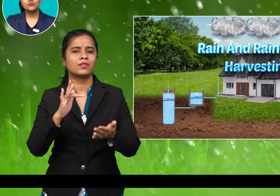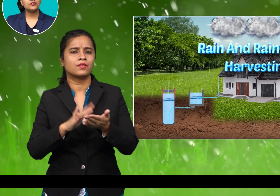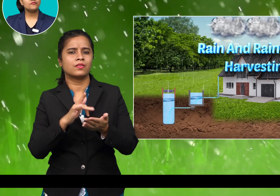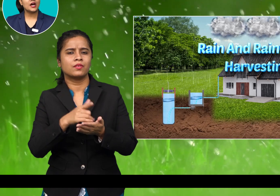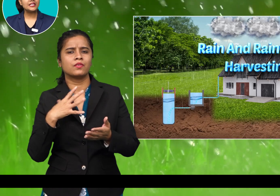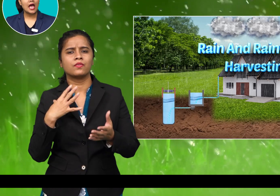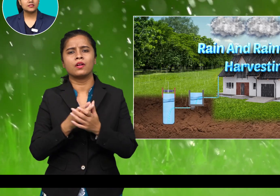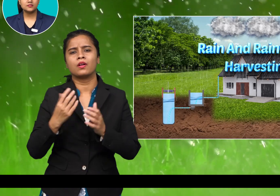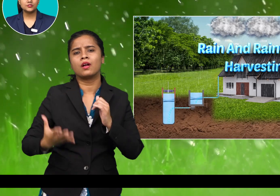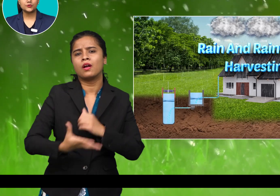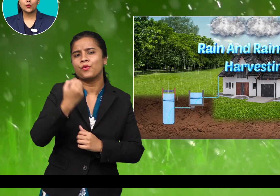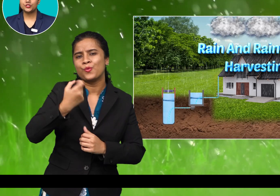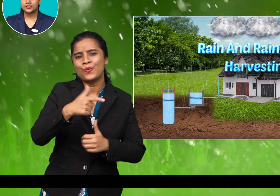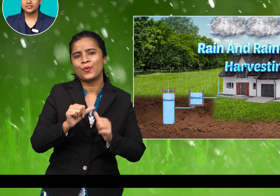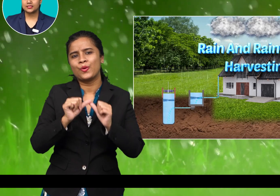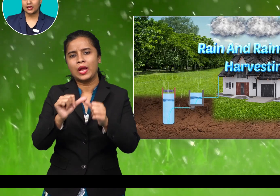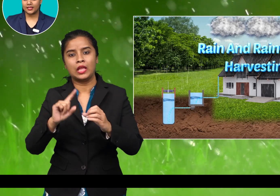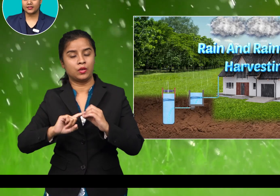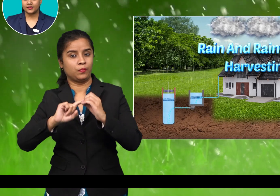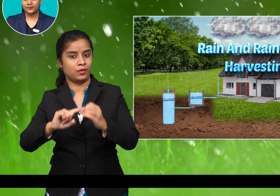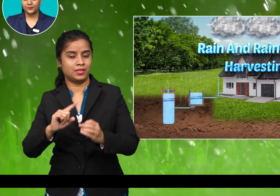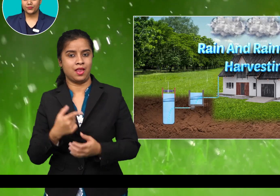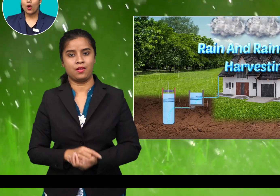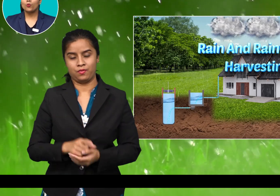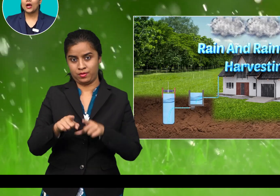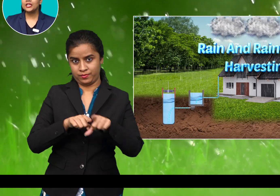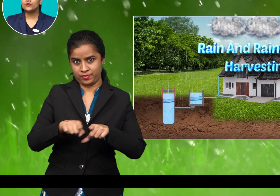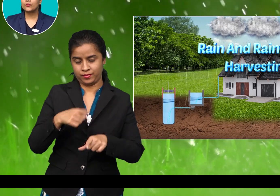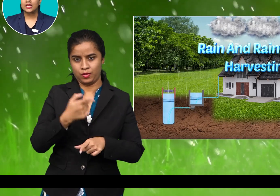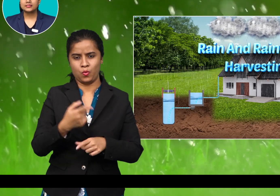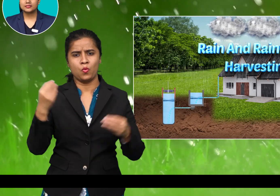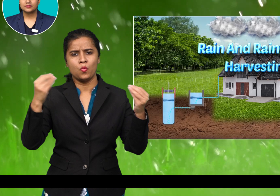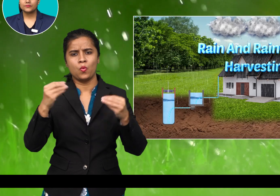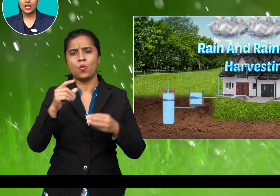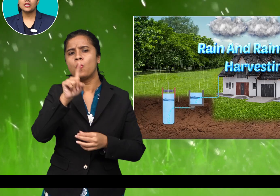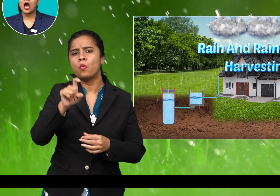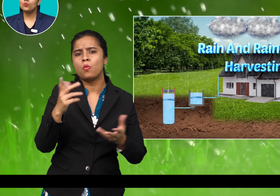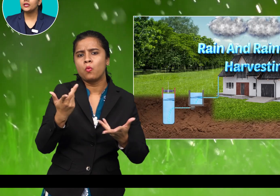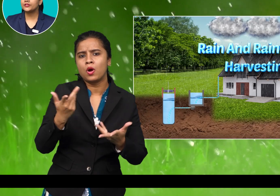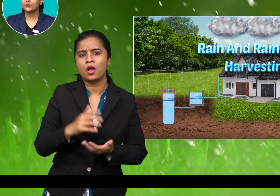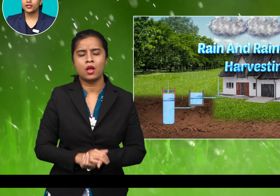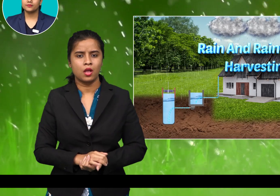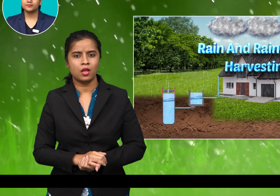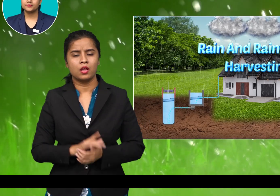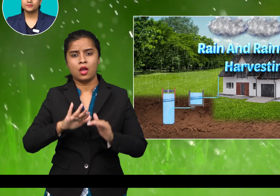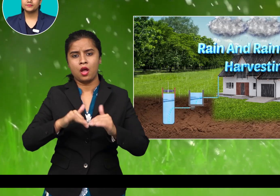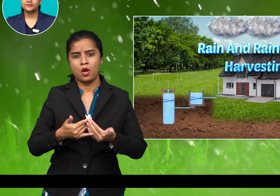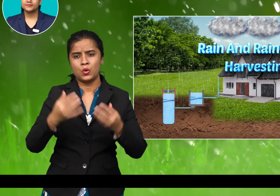where we will find answers to questions like why it rains and how we get